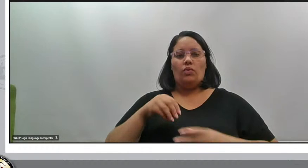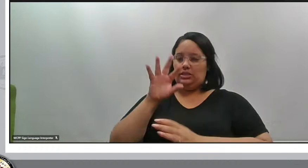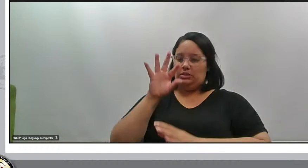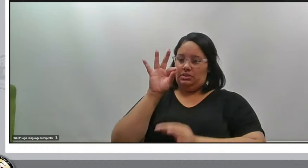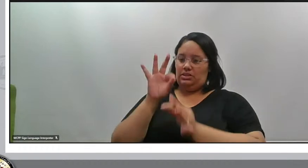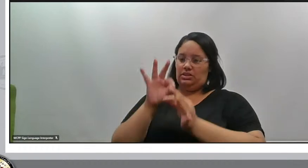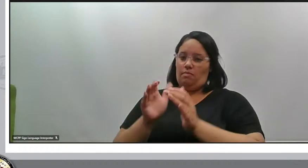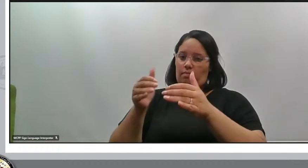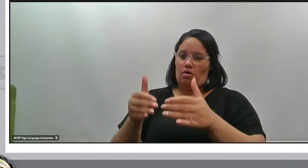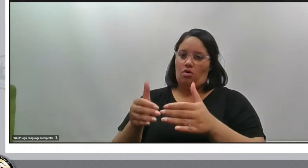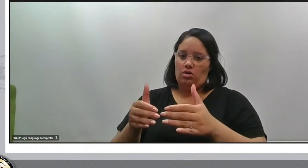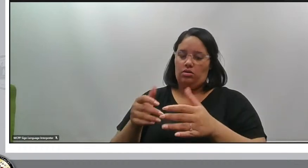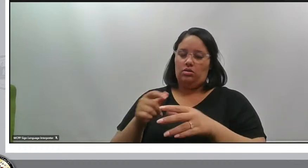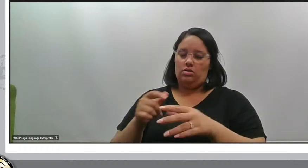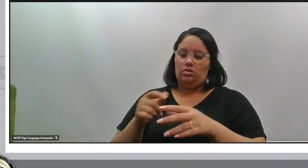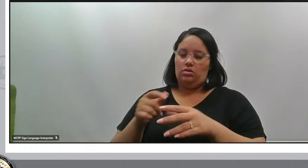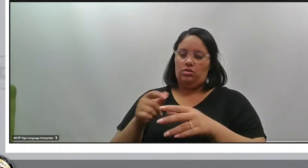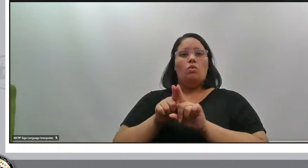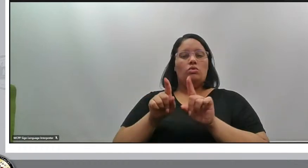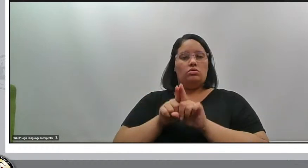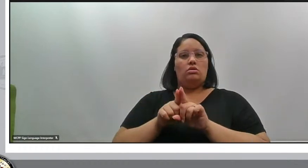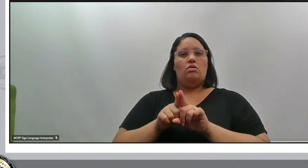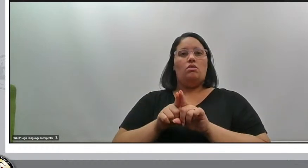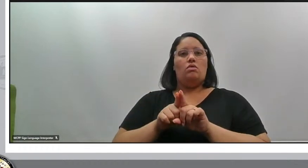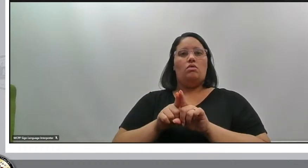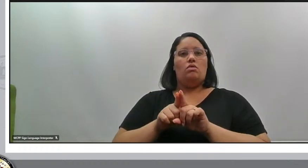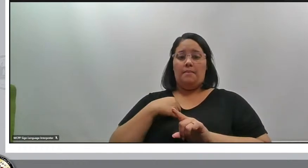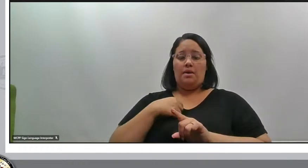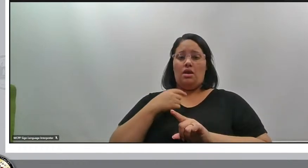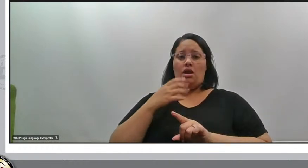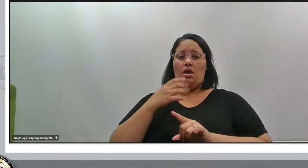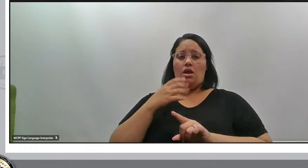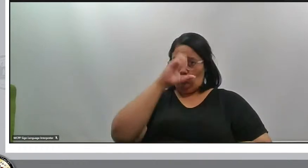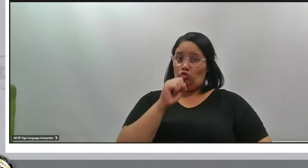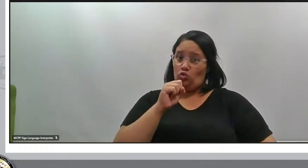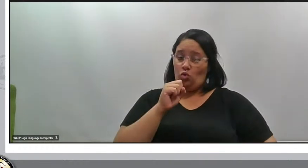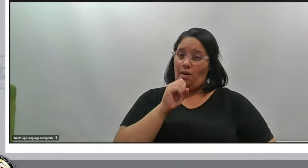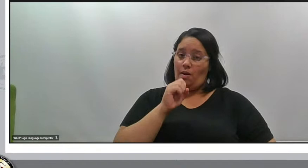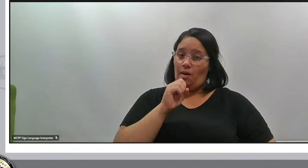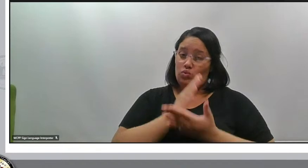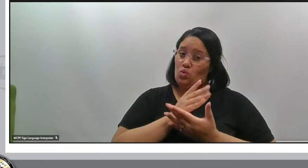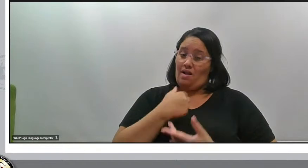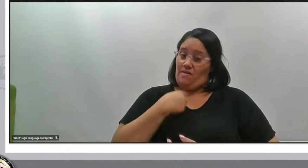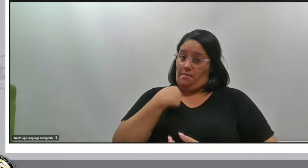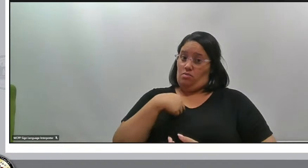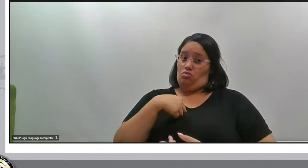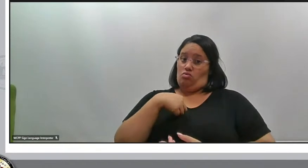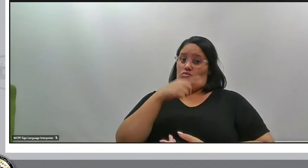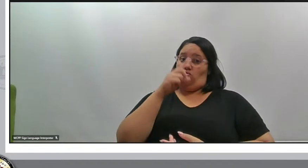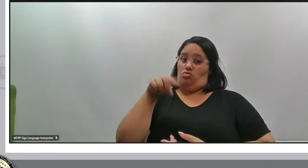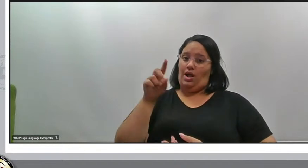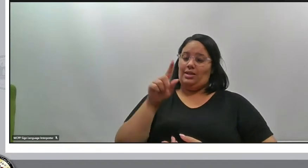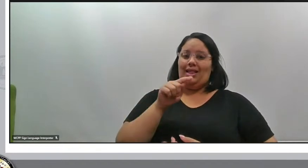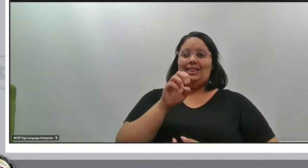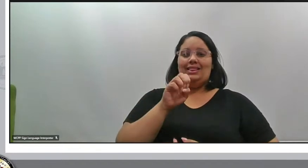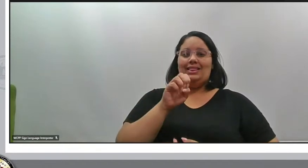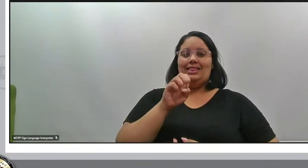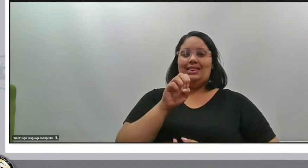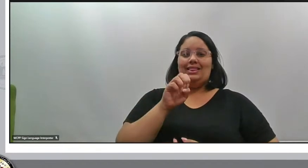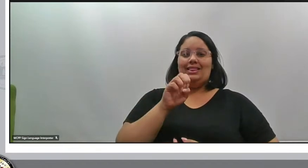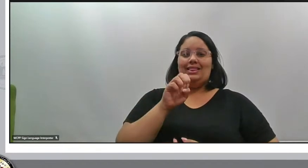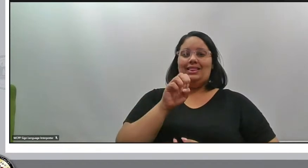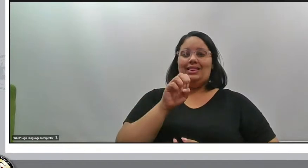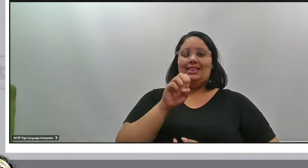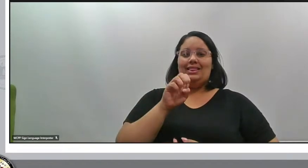section? And then also, am I right in assuming that the Tetanati